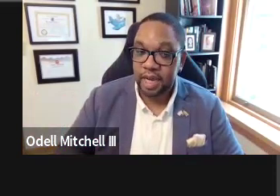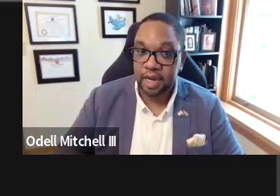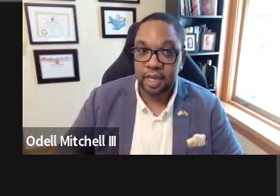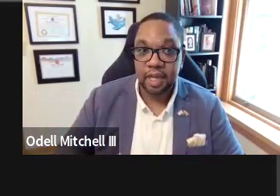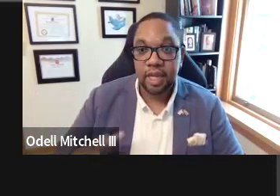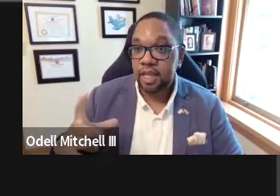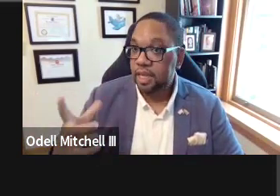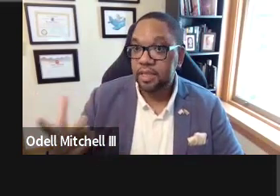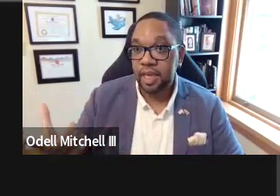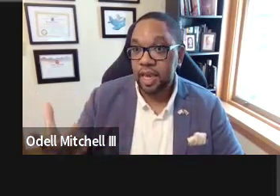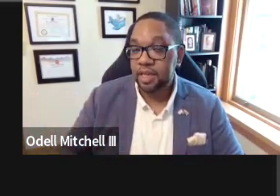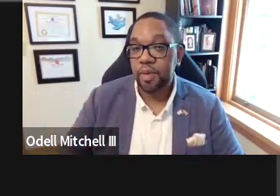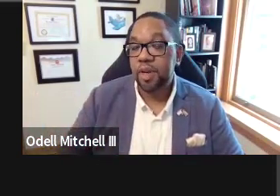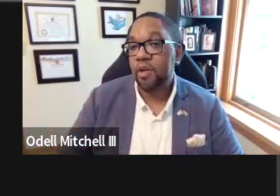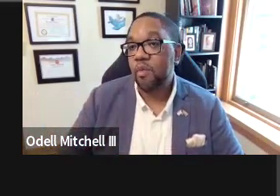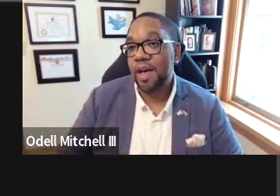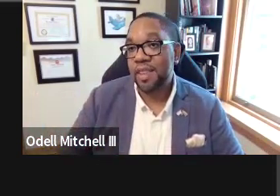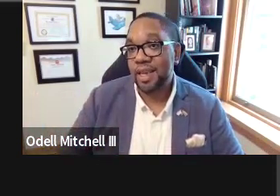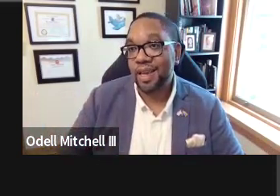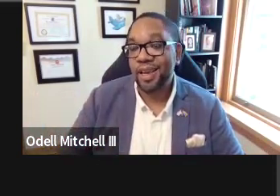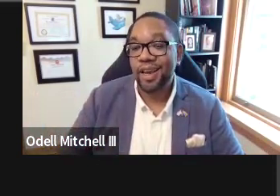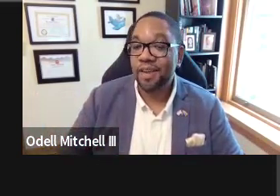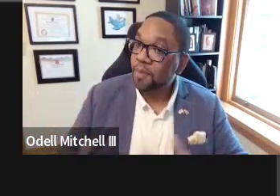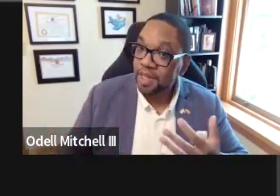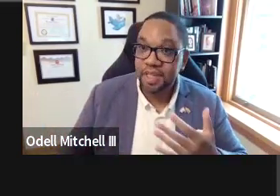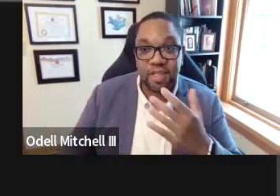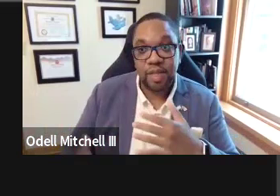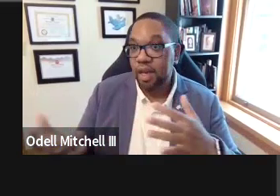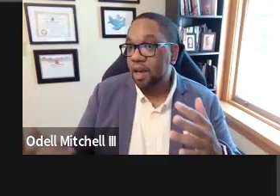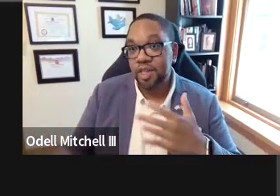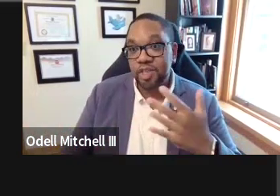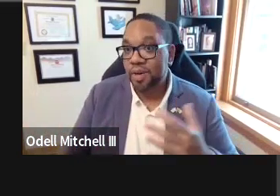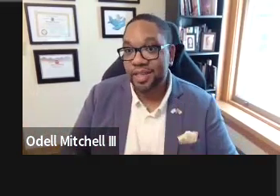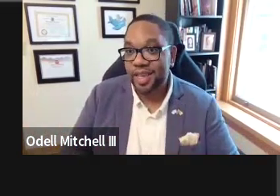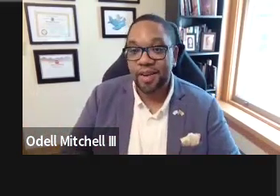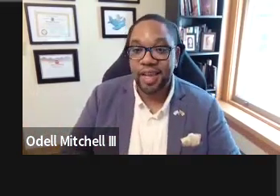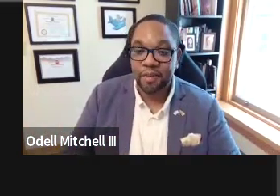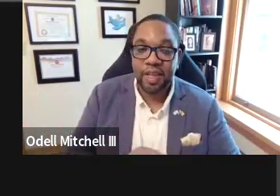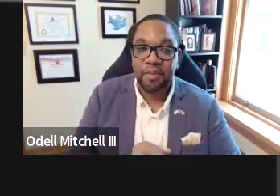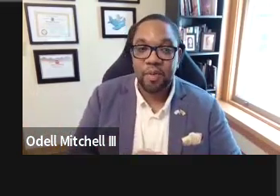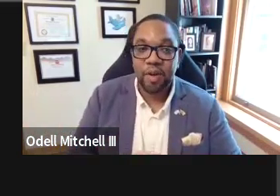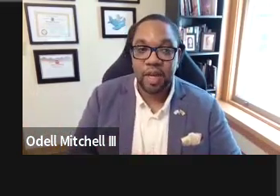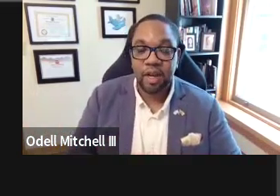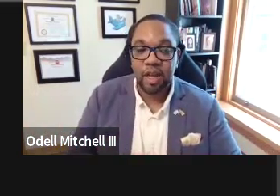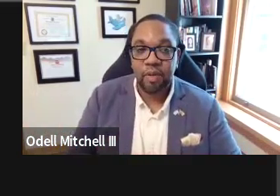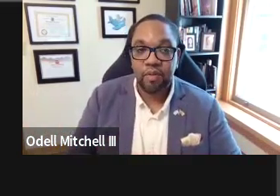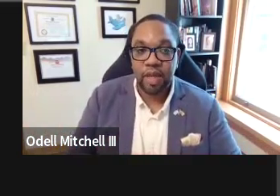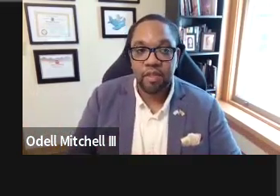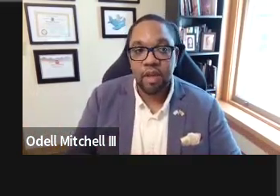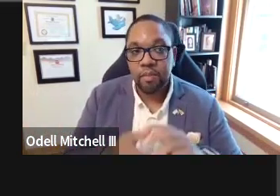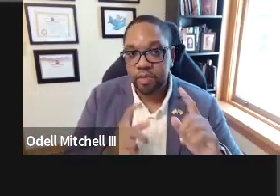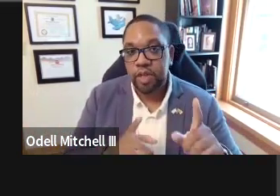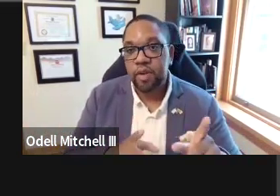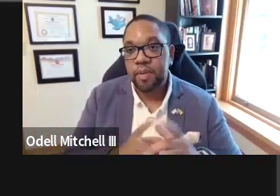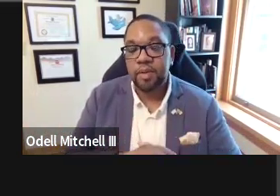am I retaining? This, again, depending on what the information is, can be long, short, et cetera. Like it really can be broken down in a couple of